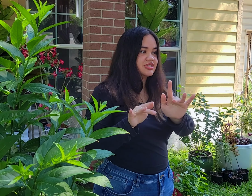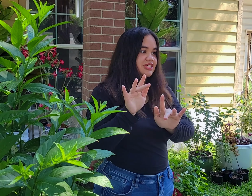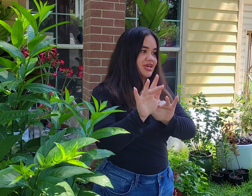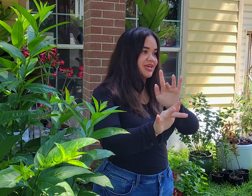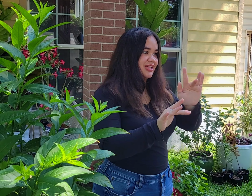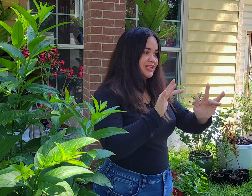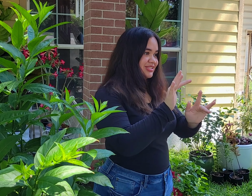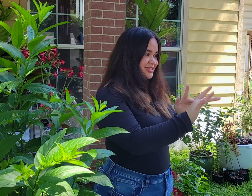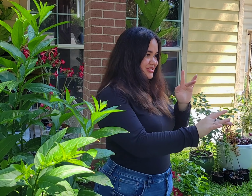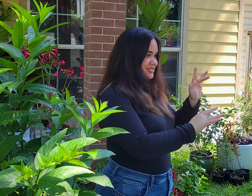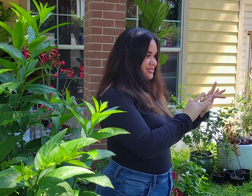disguise